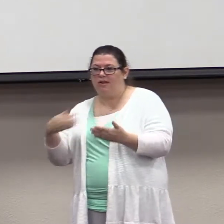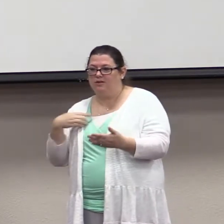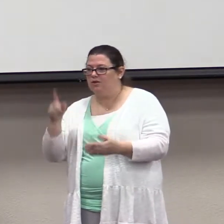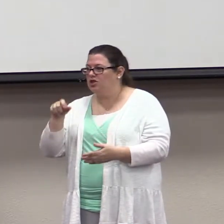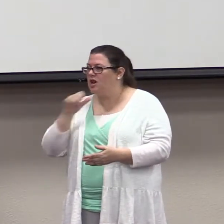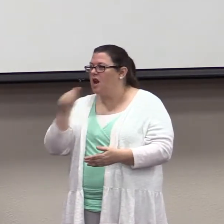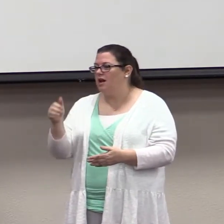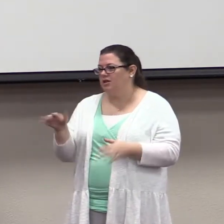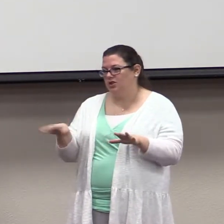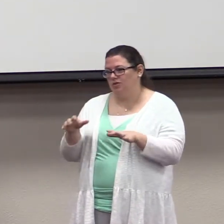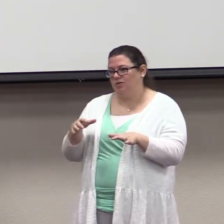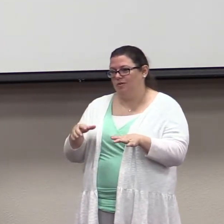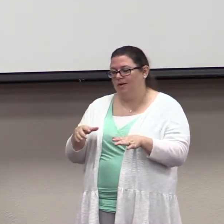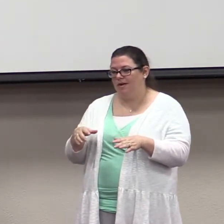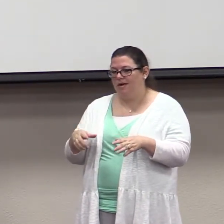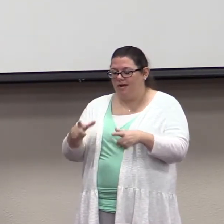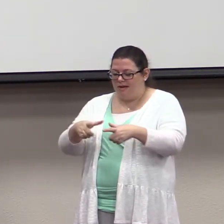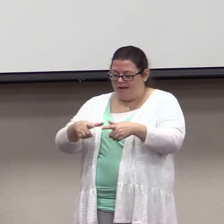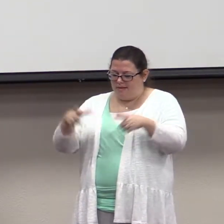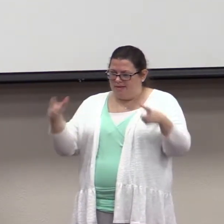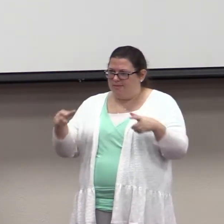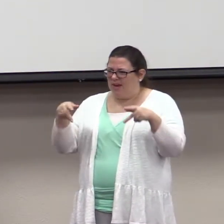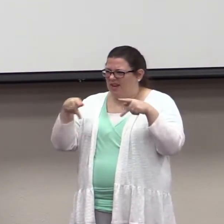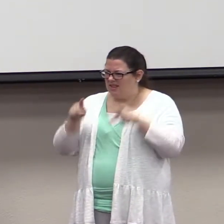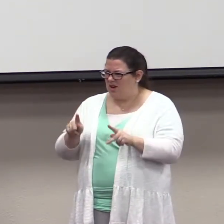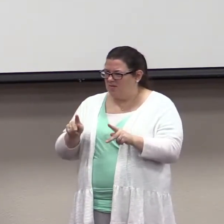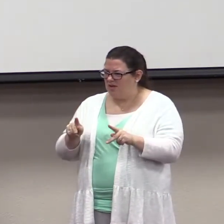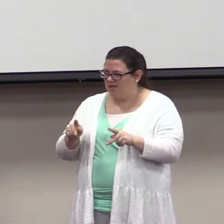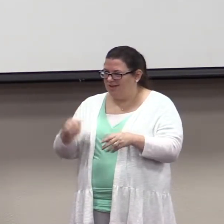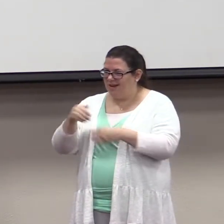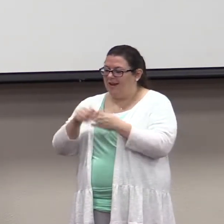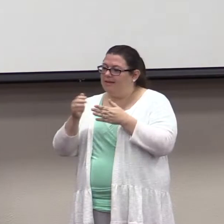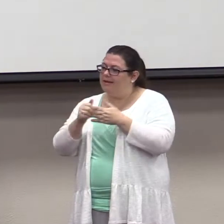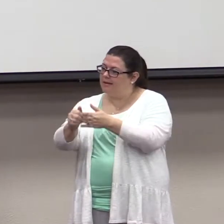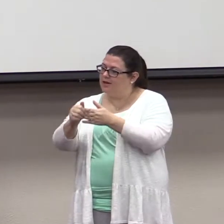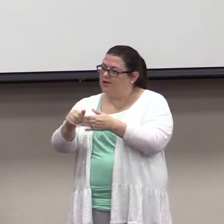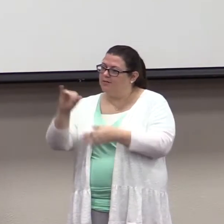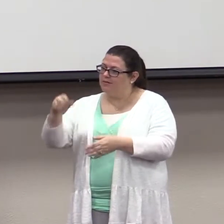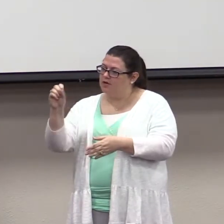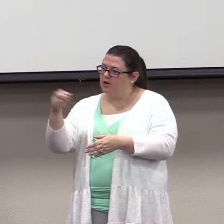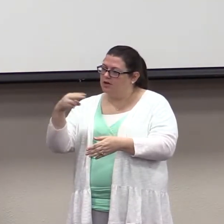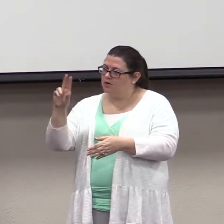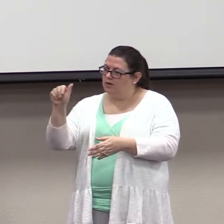Perhaps the biggest opportunity in what we see in the leadership of Joshua was that